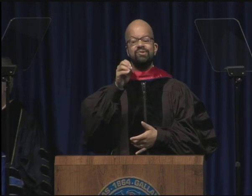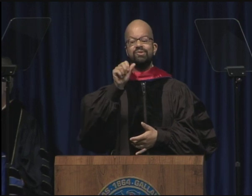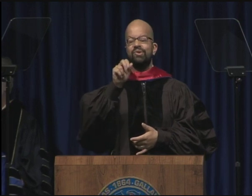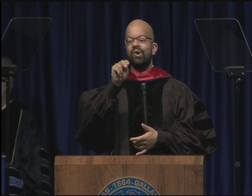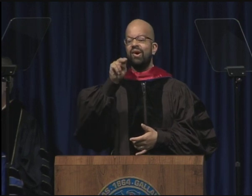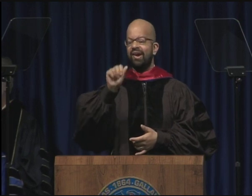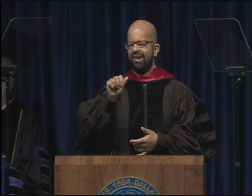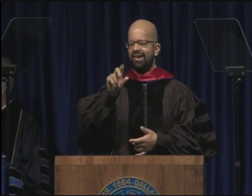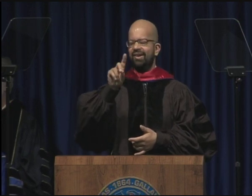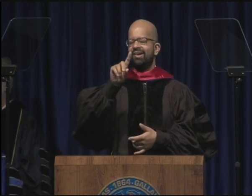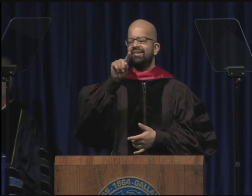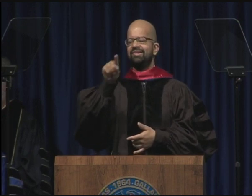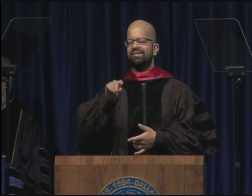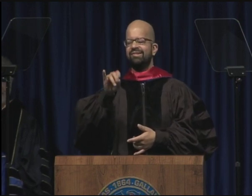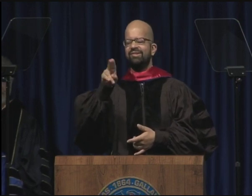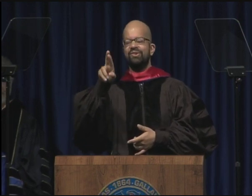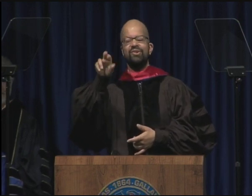Congratulations go to Joanna DeZuria.